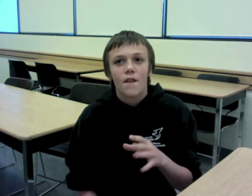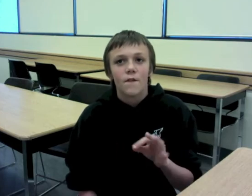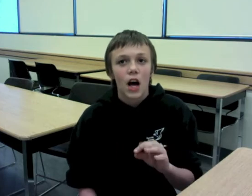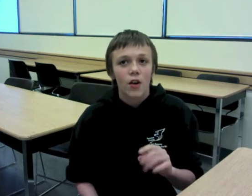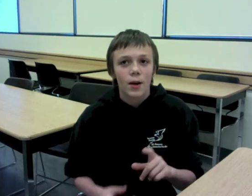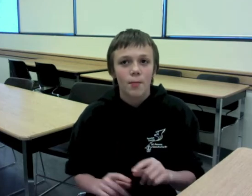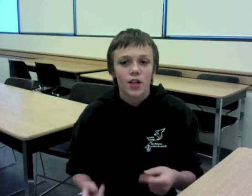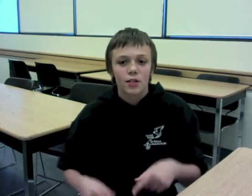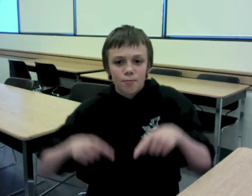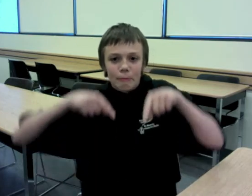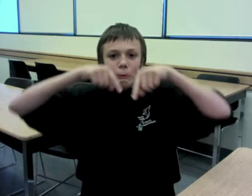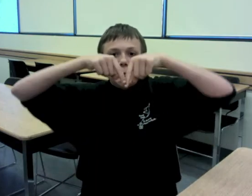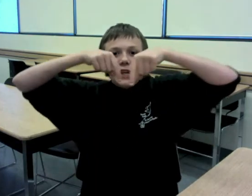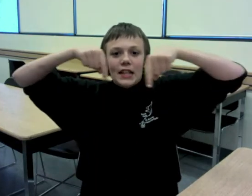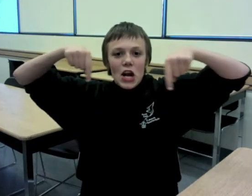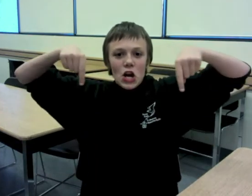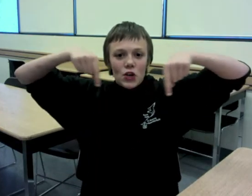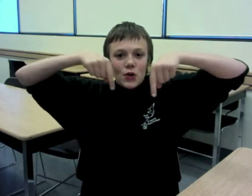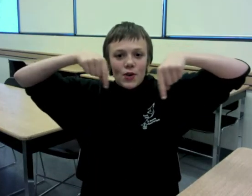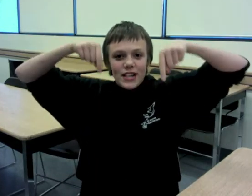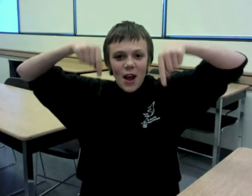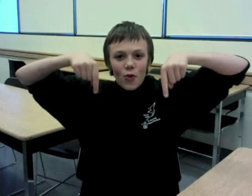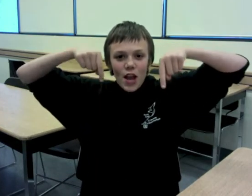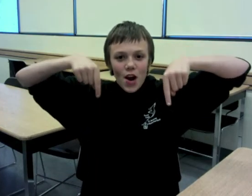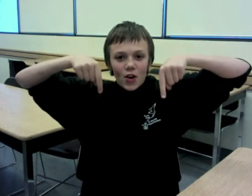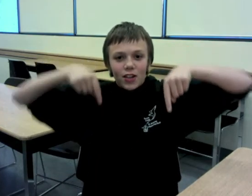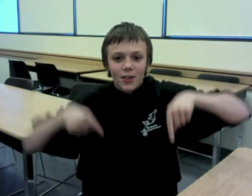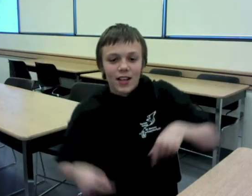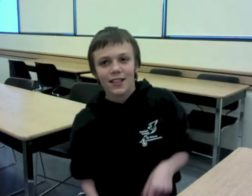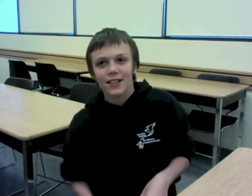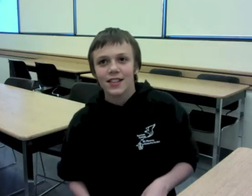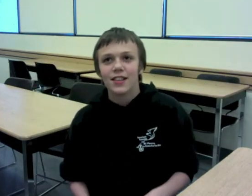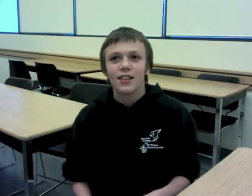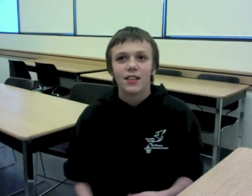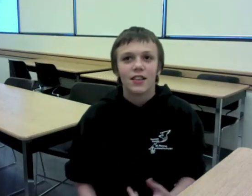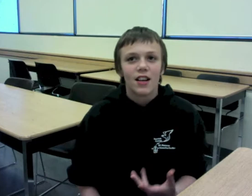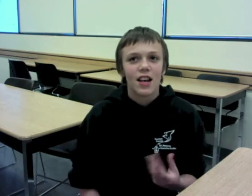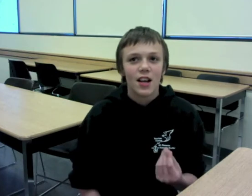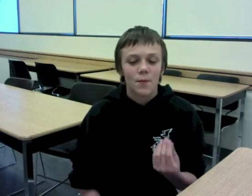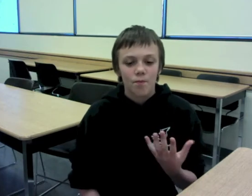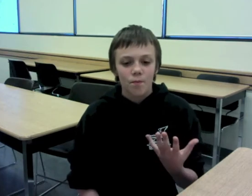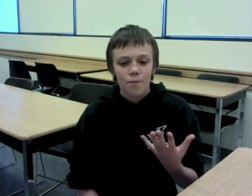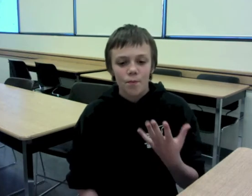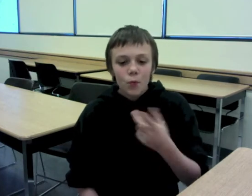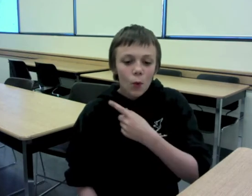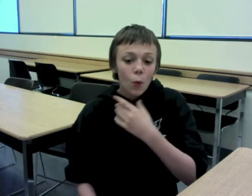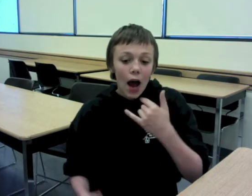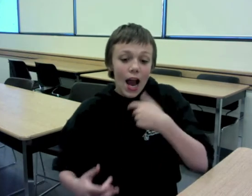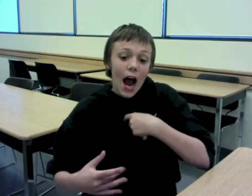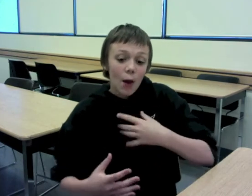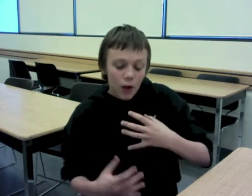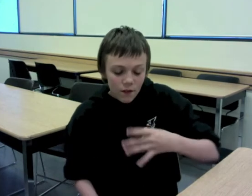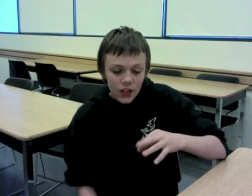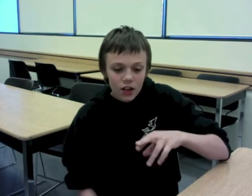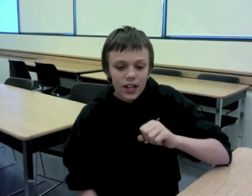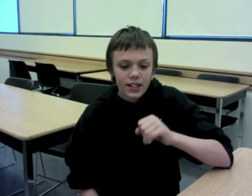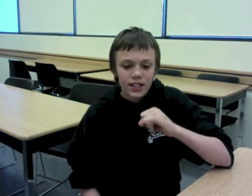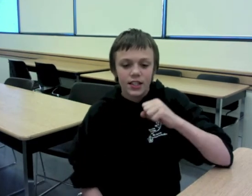2013-155, file number right there, down there, and why I want VRS is